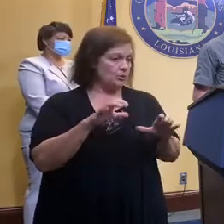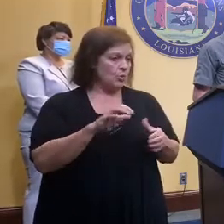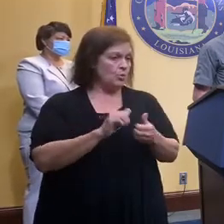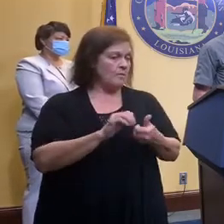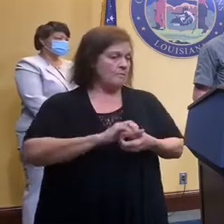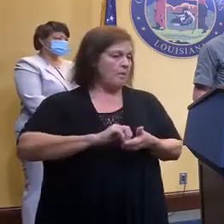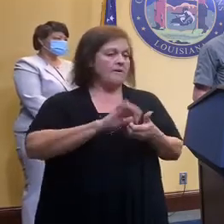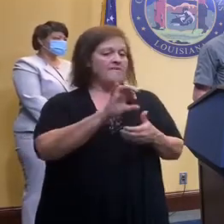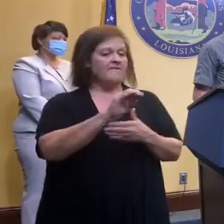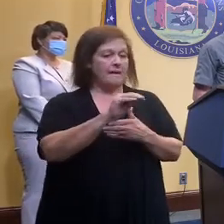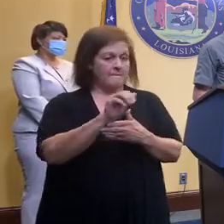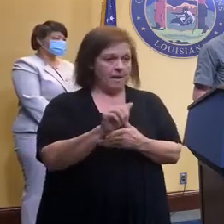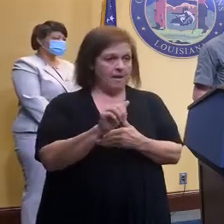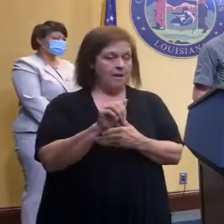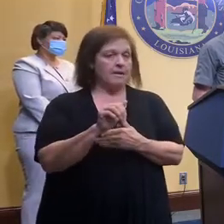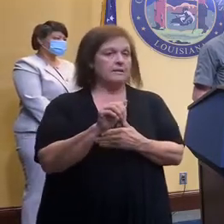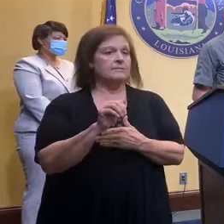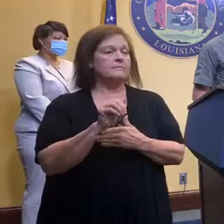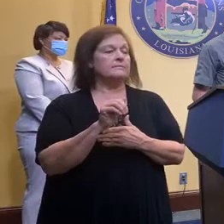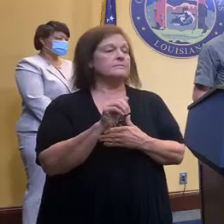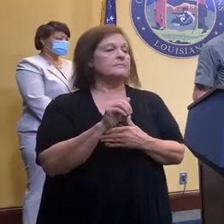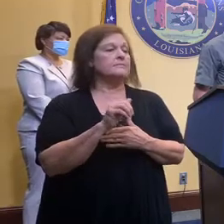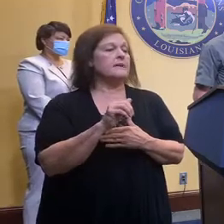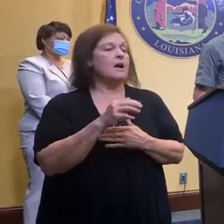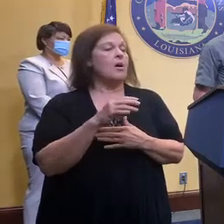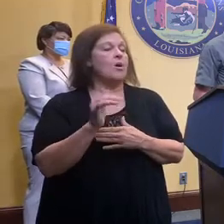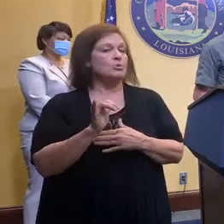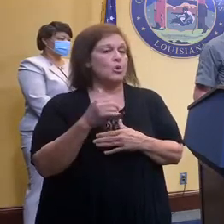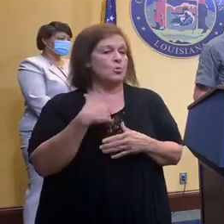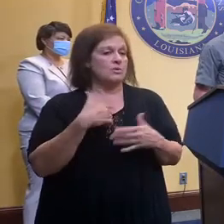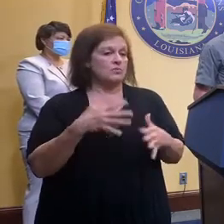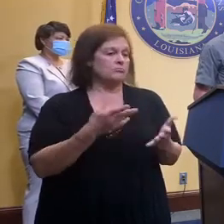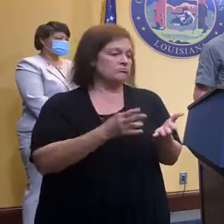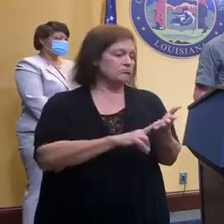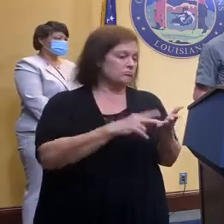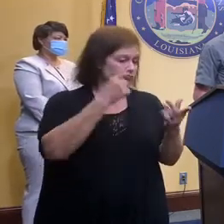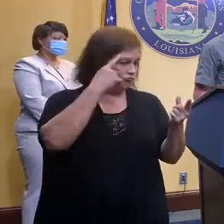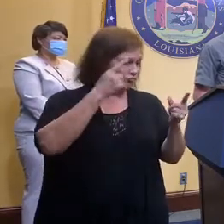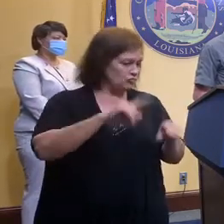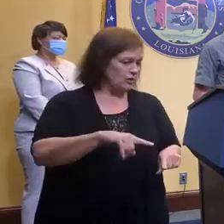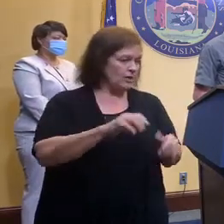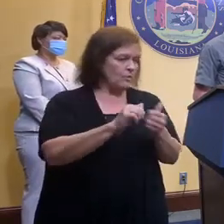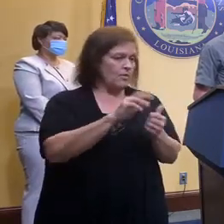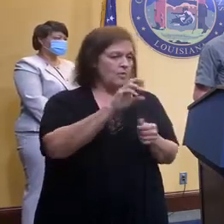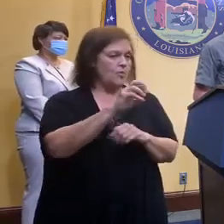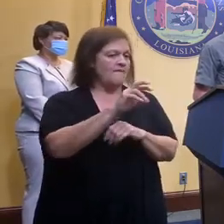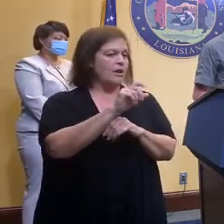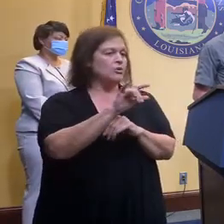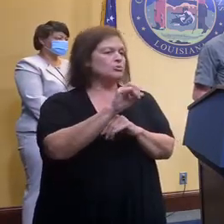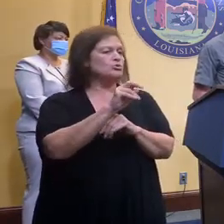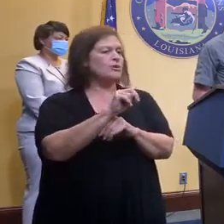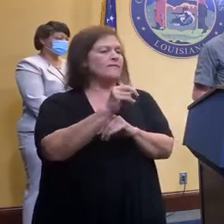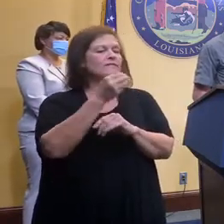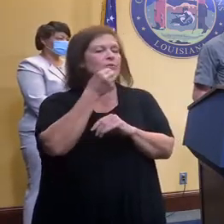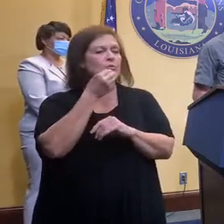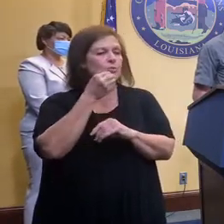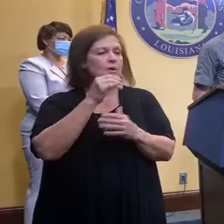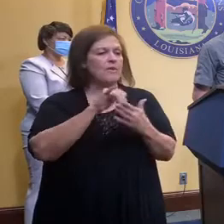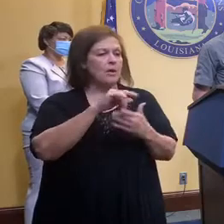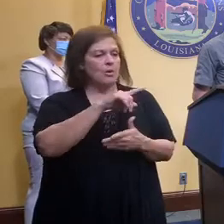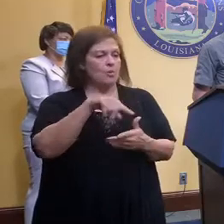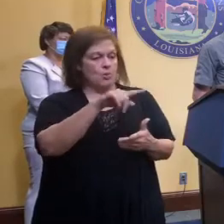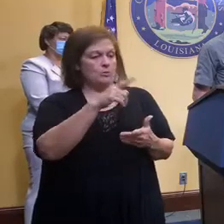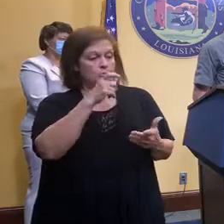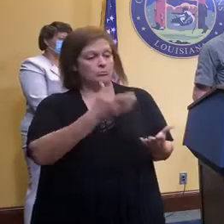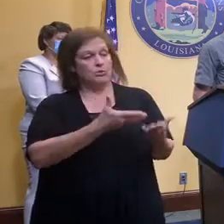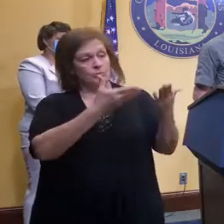at FEMA. And as you know, we've signed an agreement with Revolution Foods. They were one of the